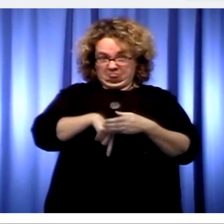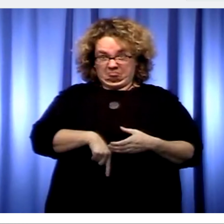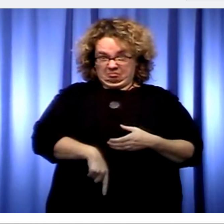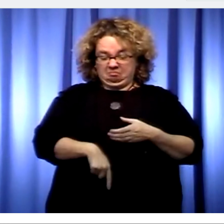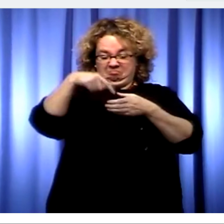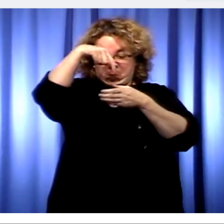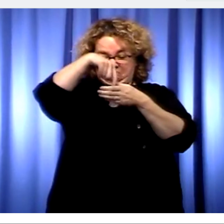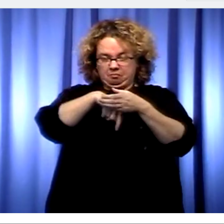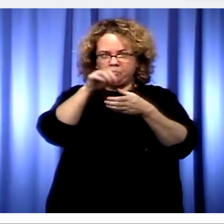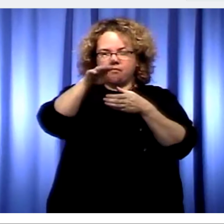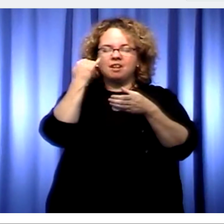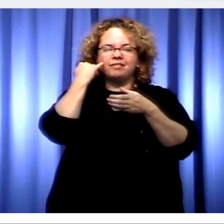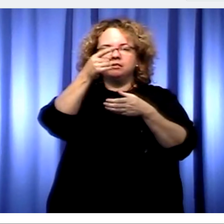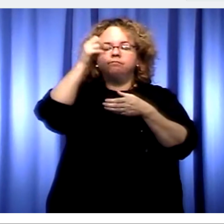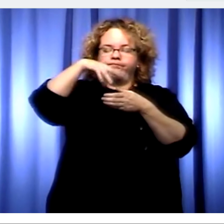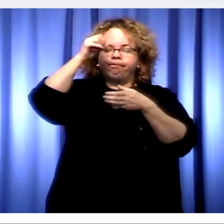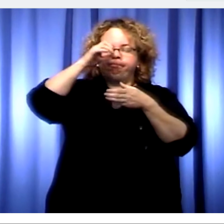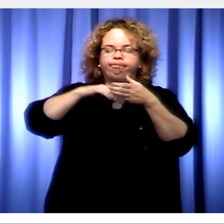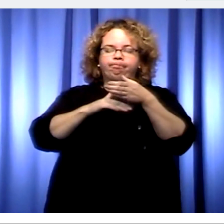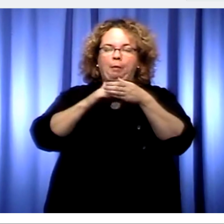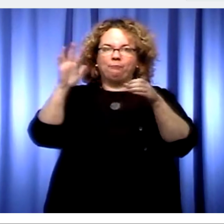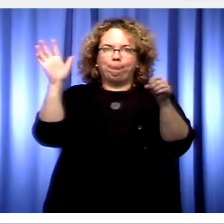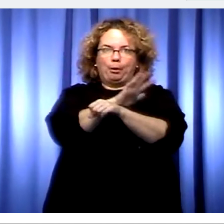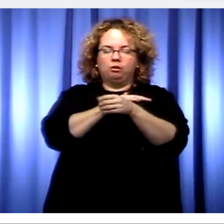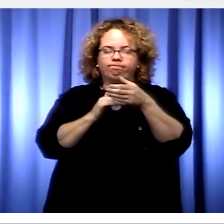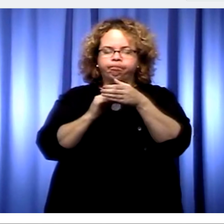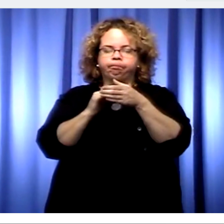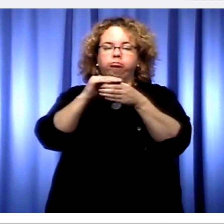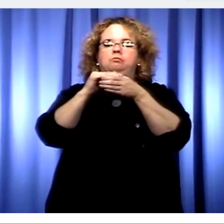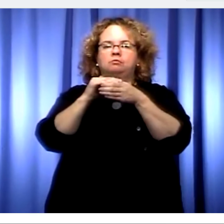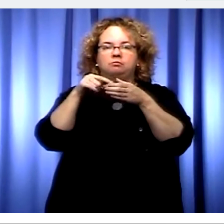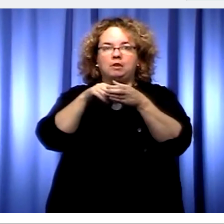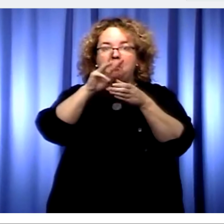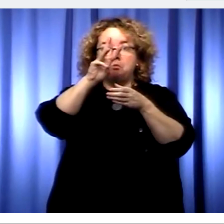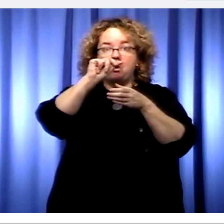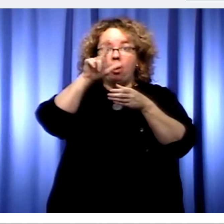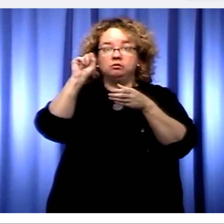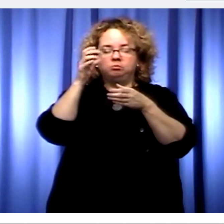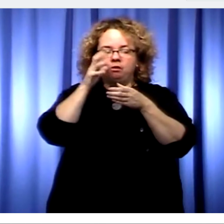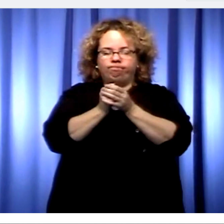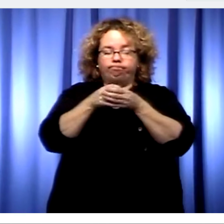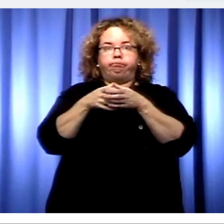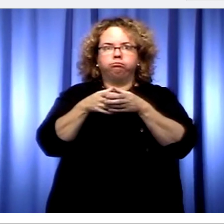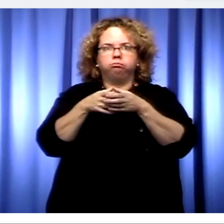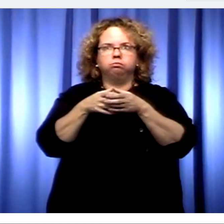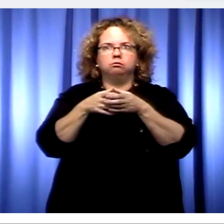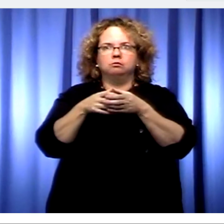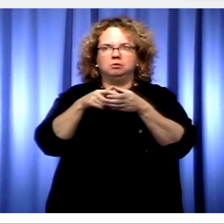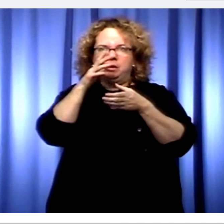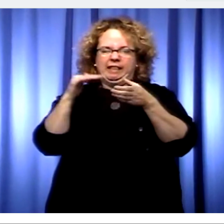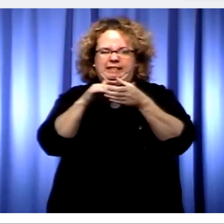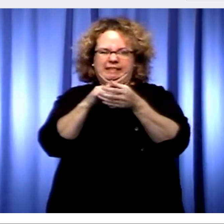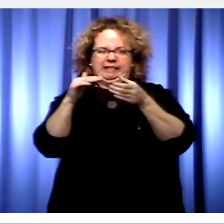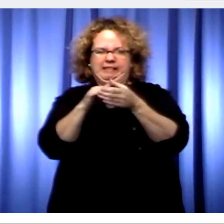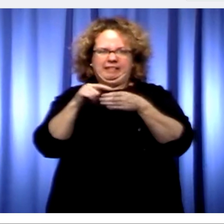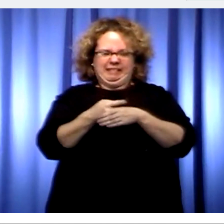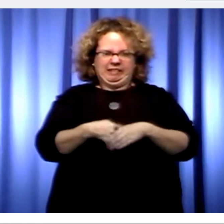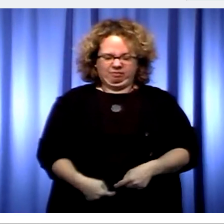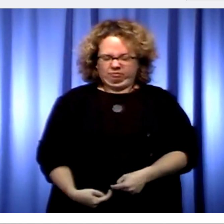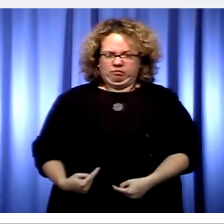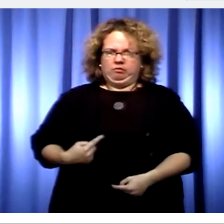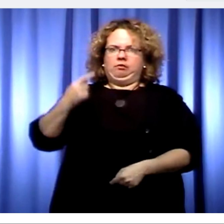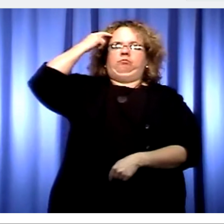this special small tube that connects. And when it becomes full, and